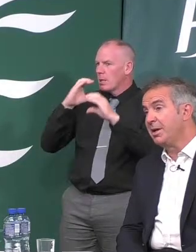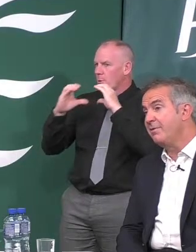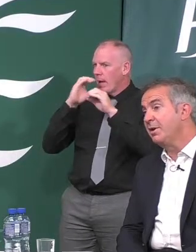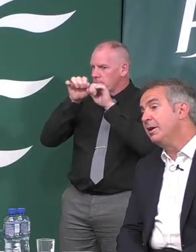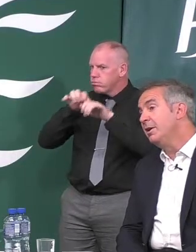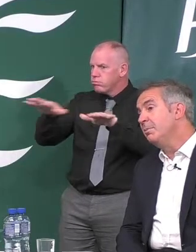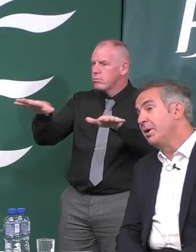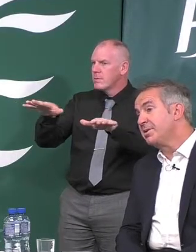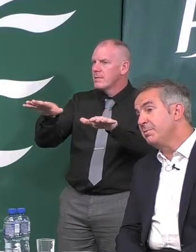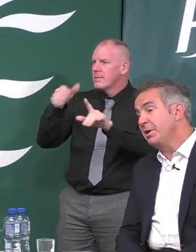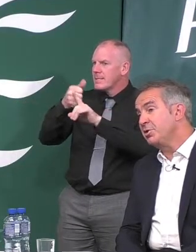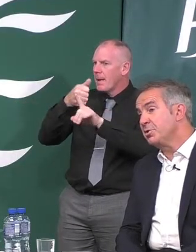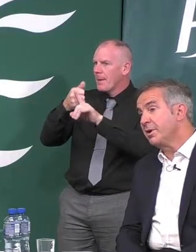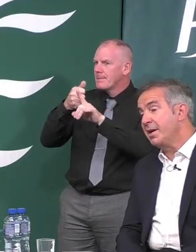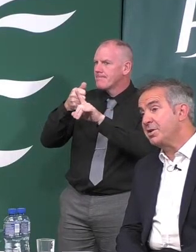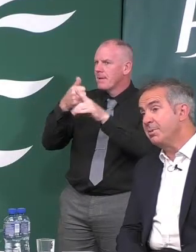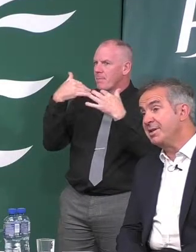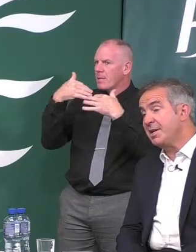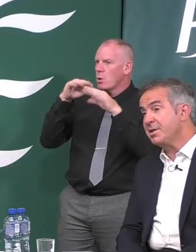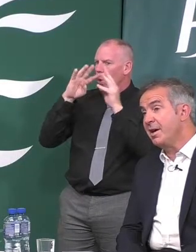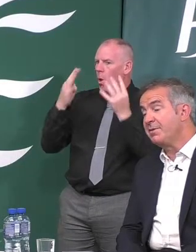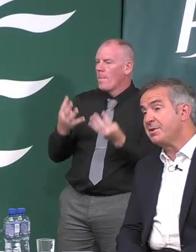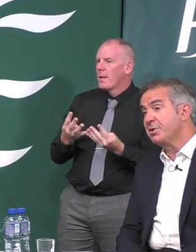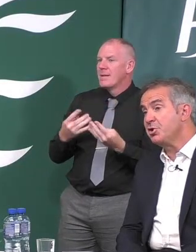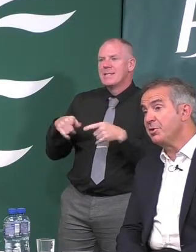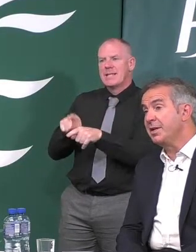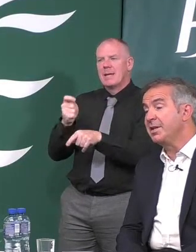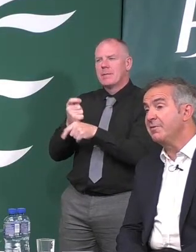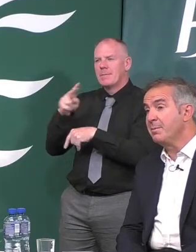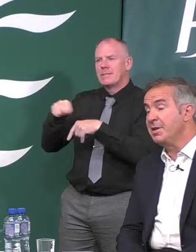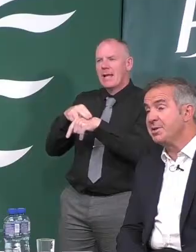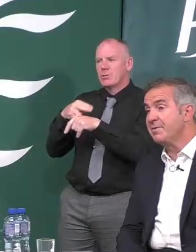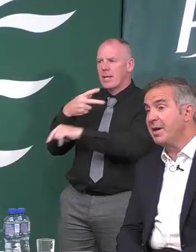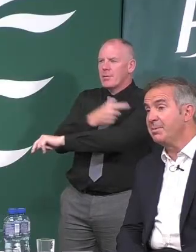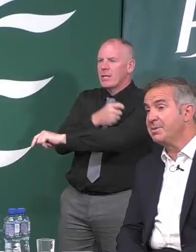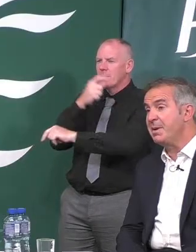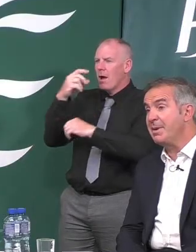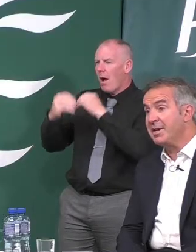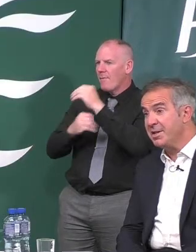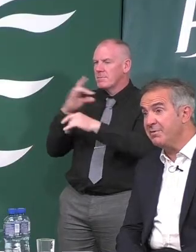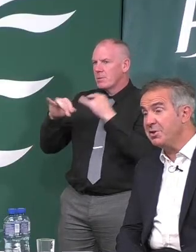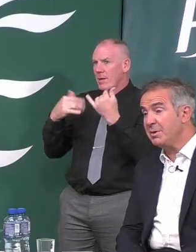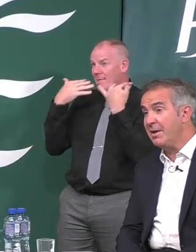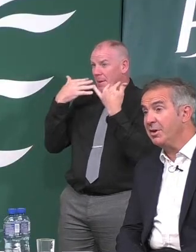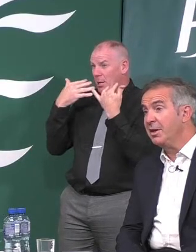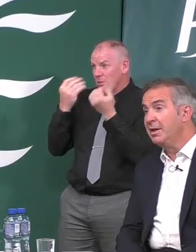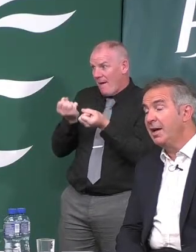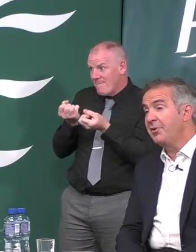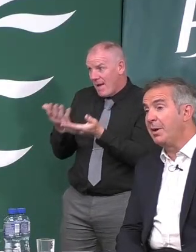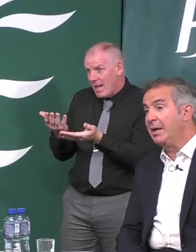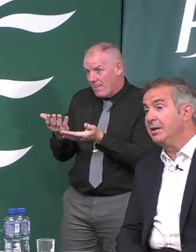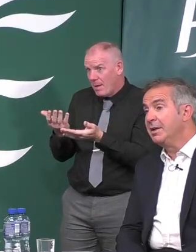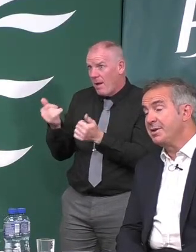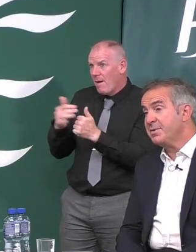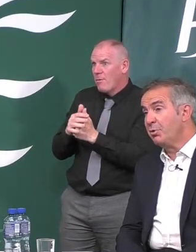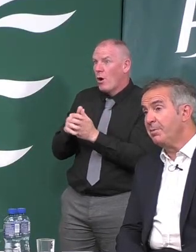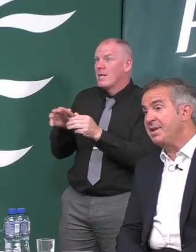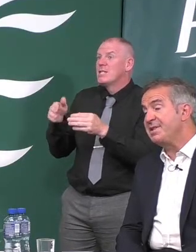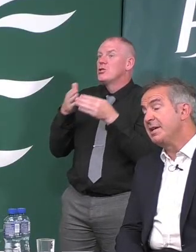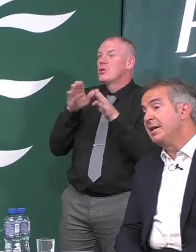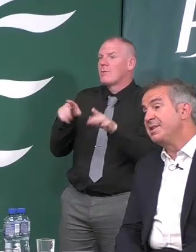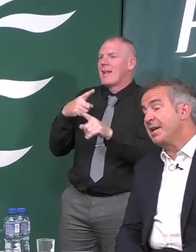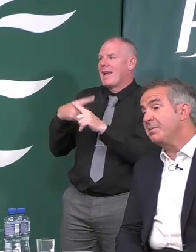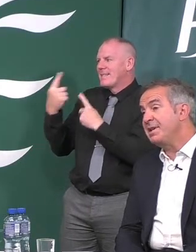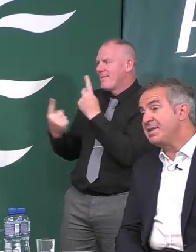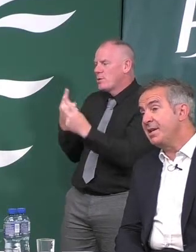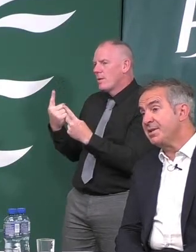at a global level, but also making sure our National Immunisation Officer ensuring that the information is available to people at an individual level as well. So that's one